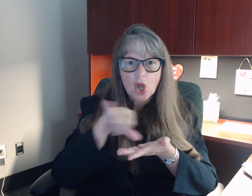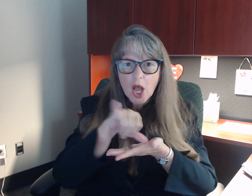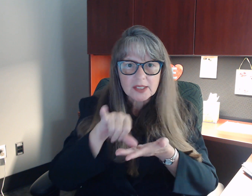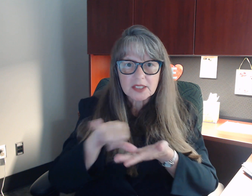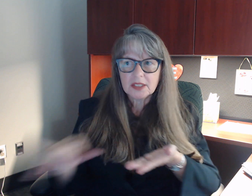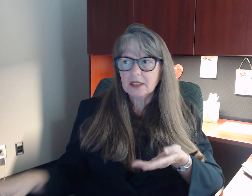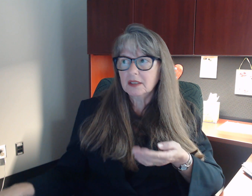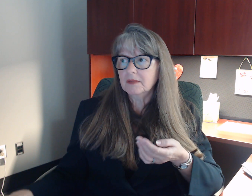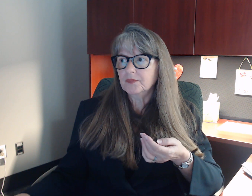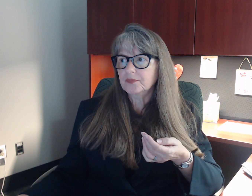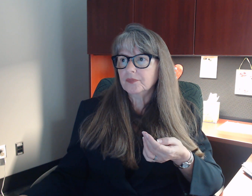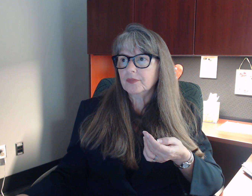sauce.